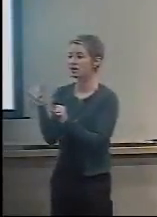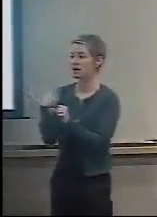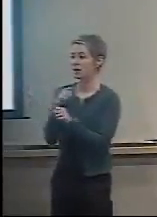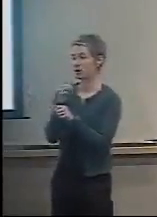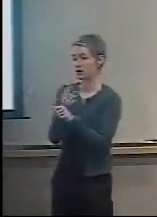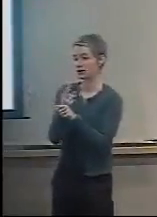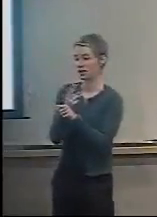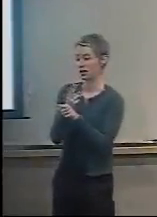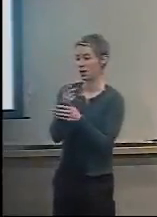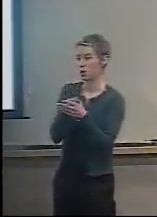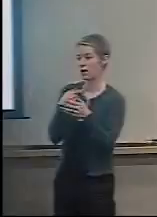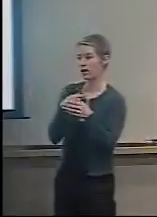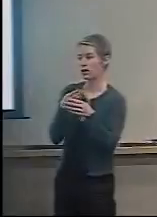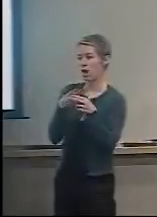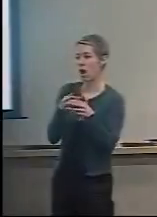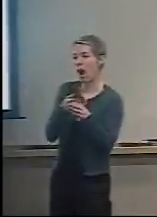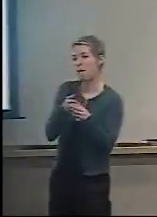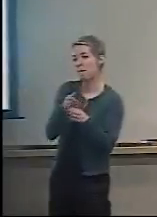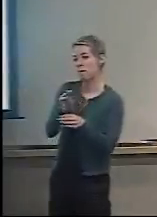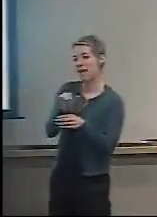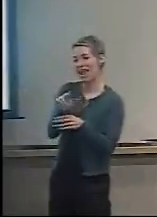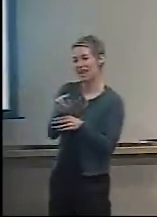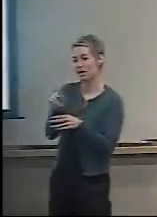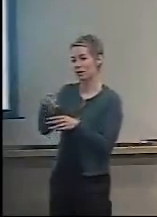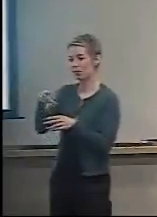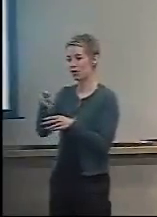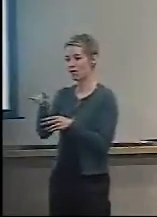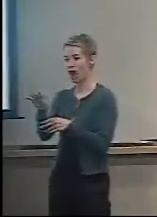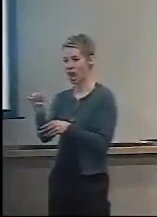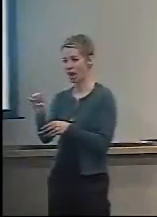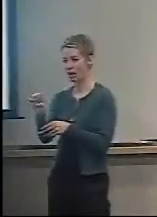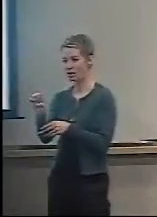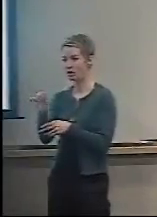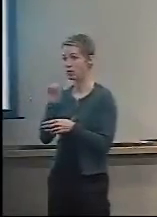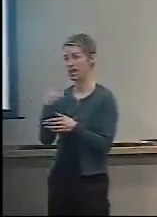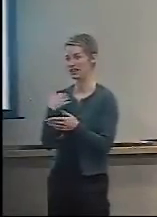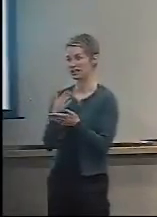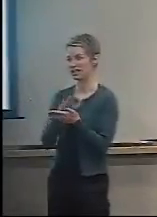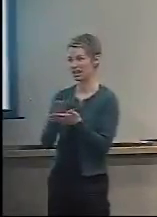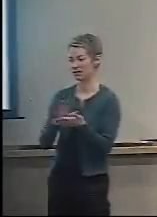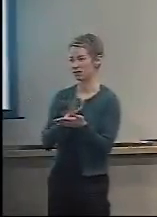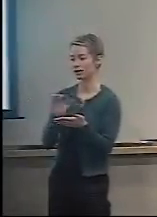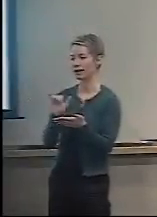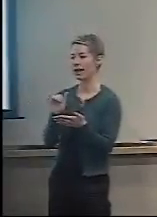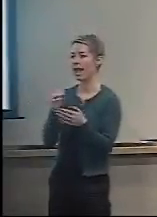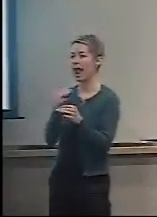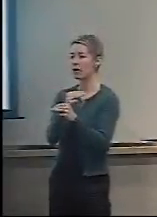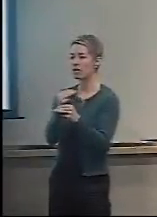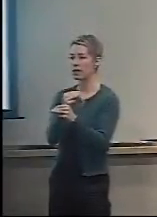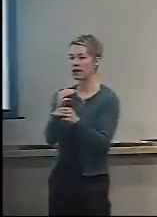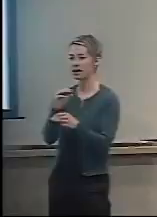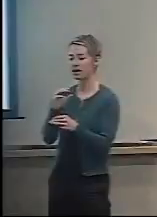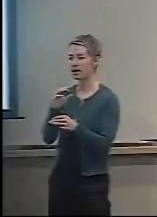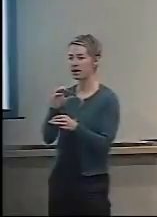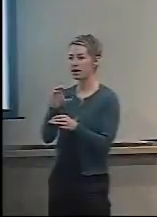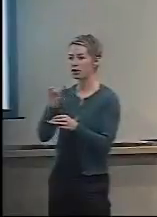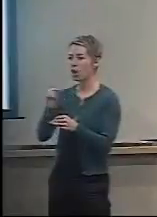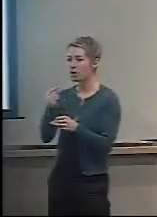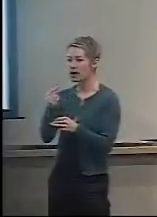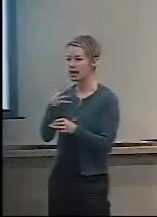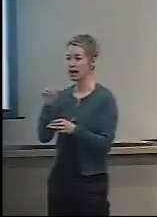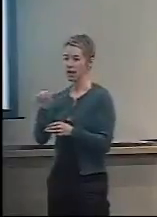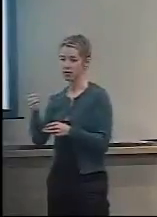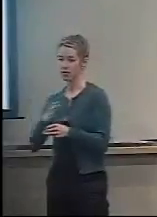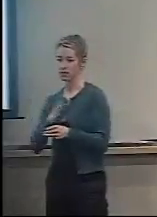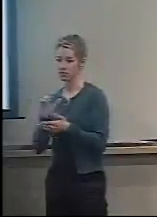what's called the main profile, which has some very nice features like arithmetic coding and other features